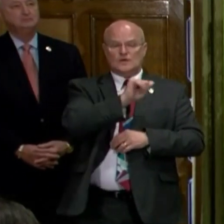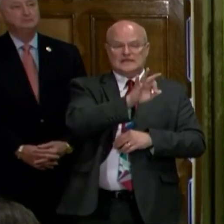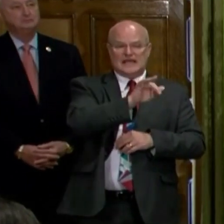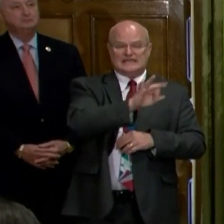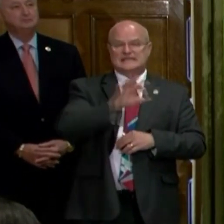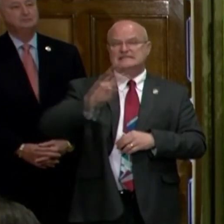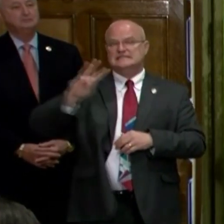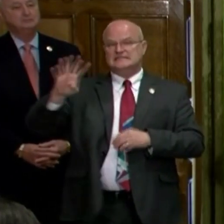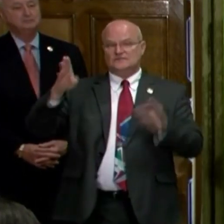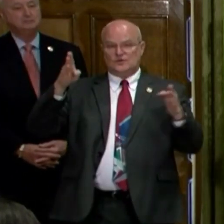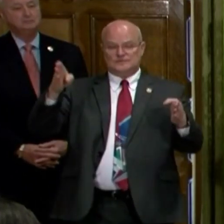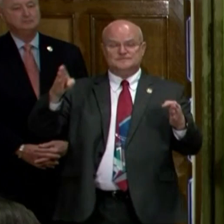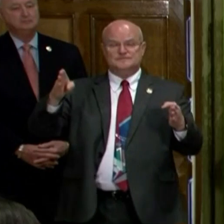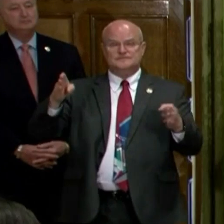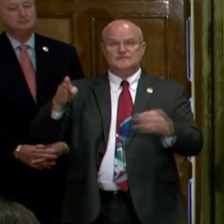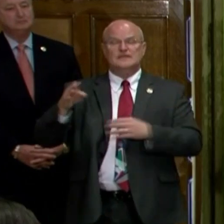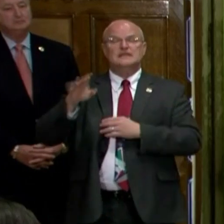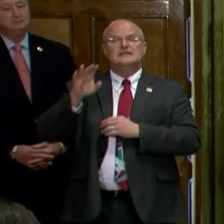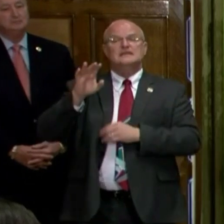to 64.